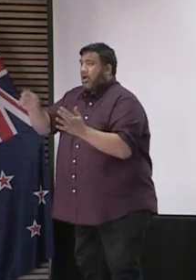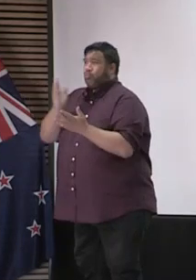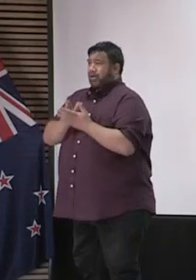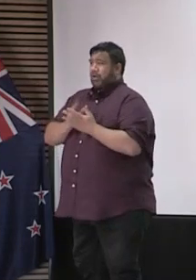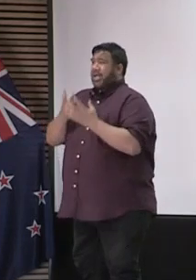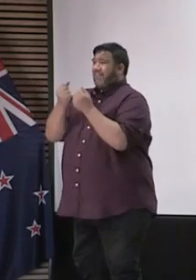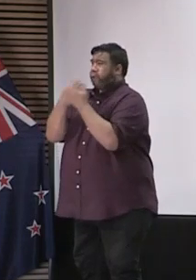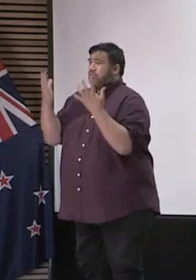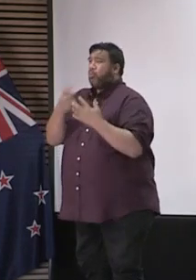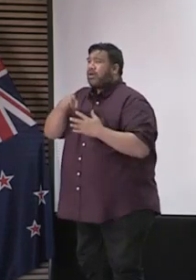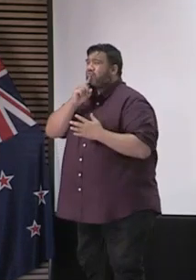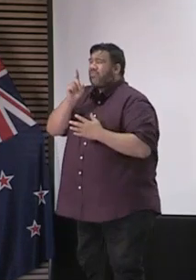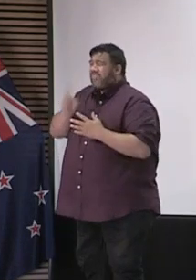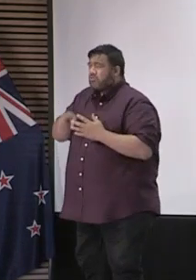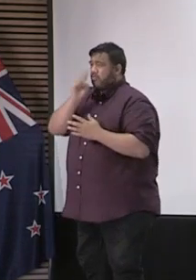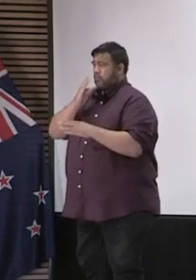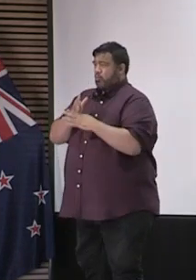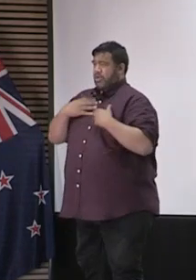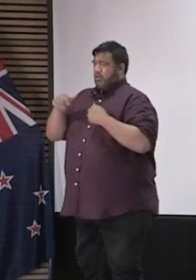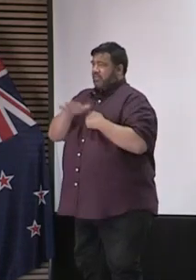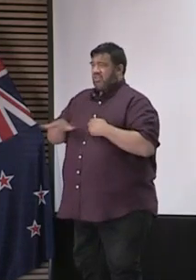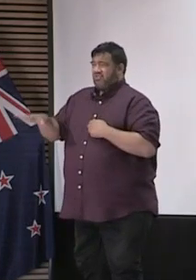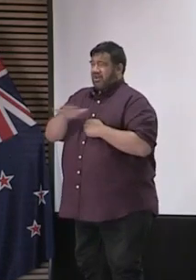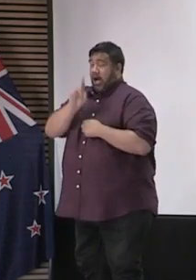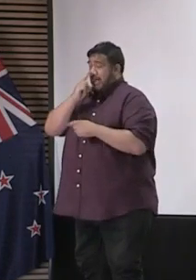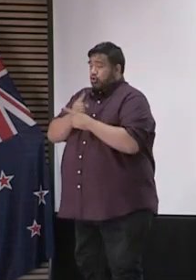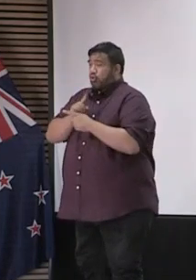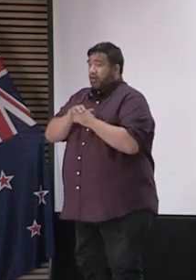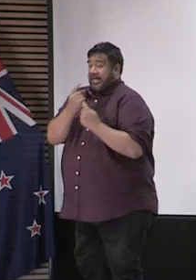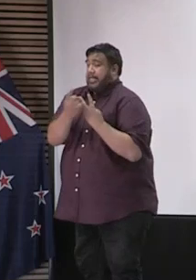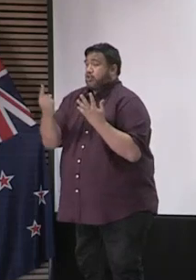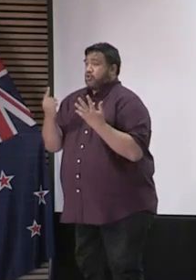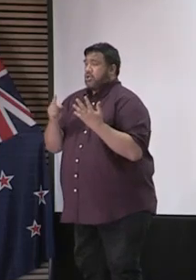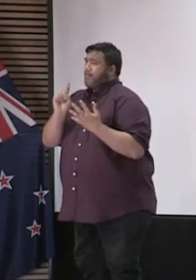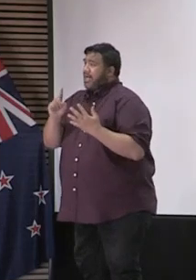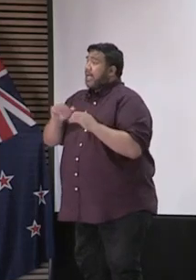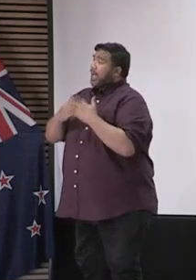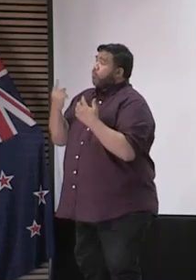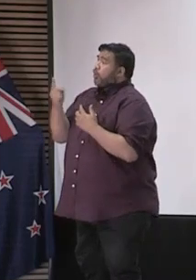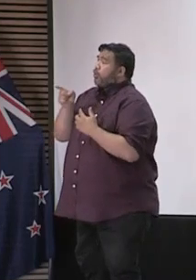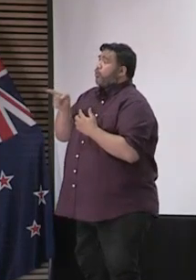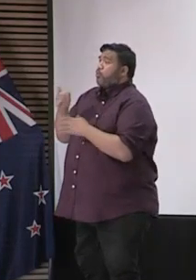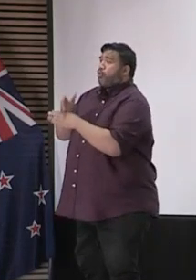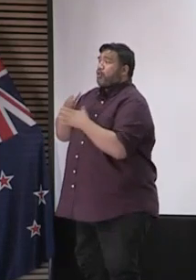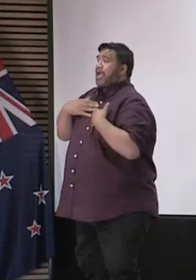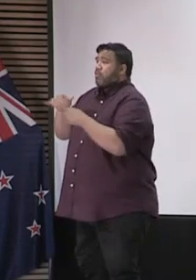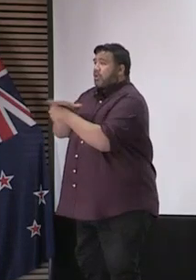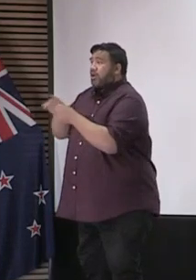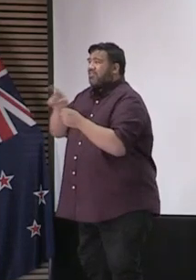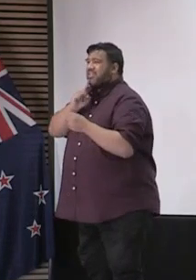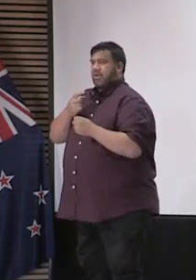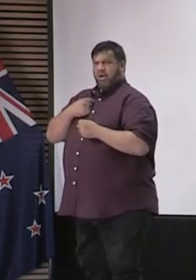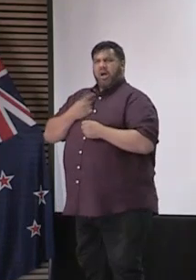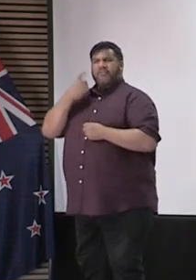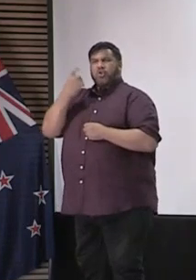100,000 health workers. What I can also say is that any health worker that has a concern about access to or use of